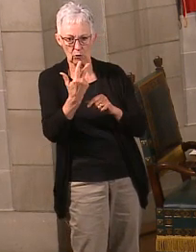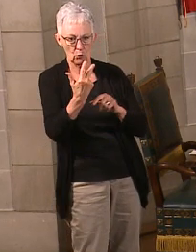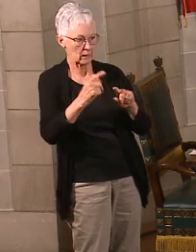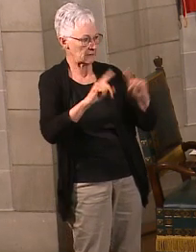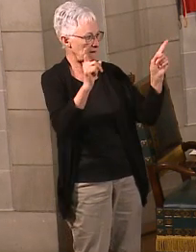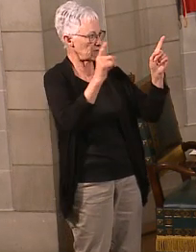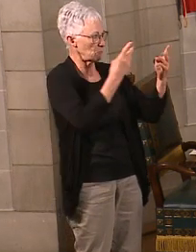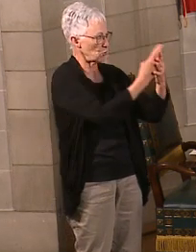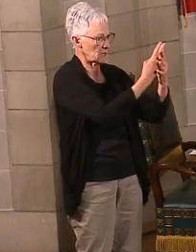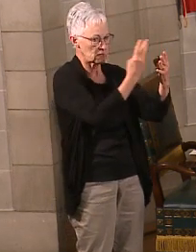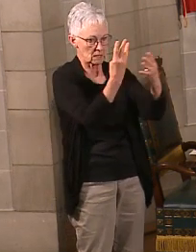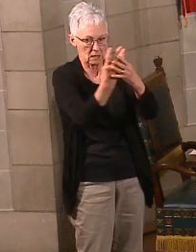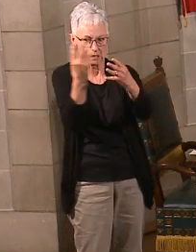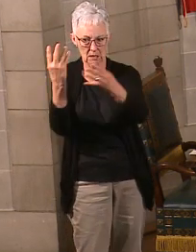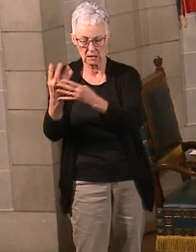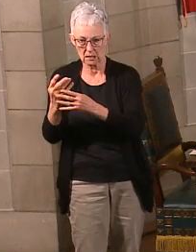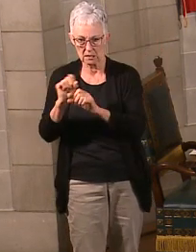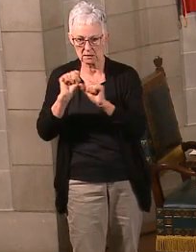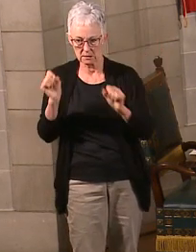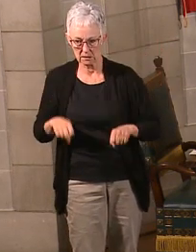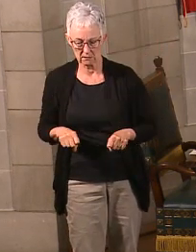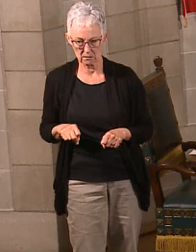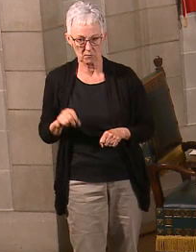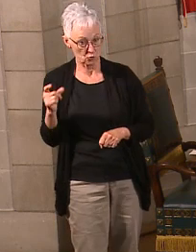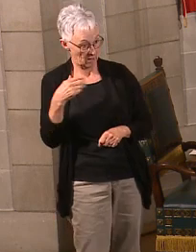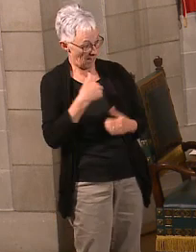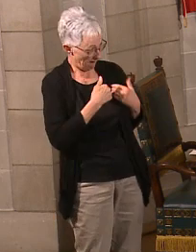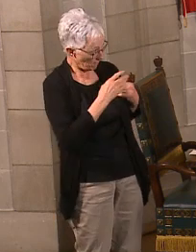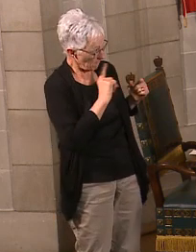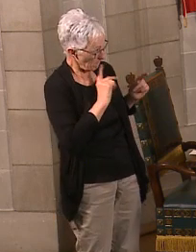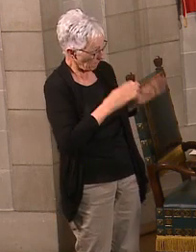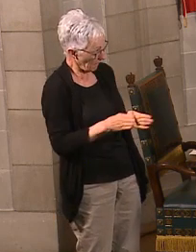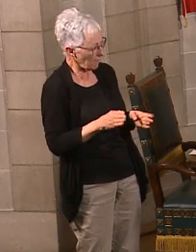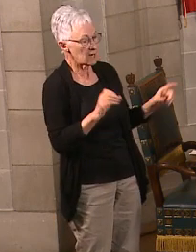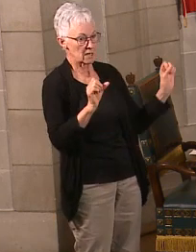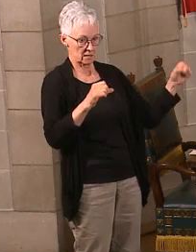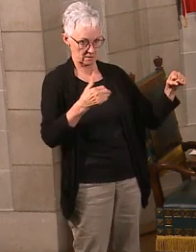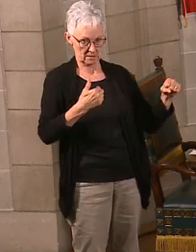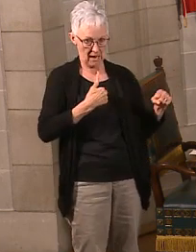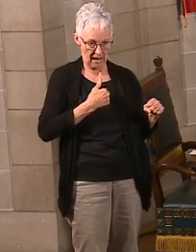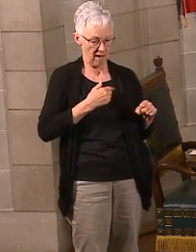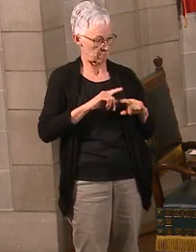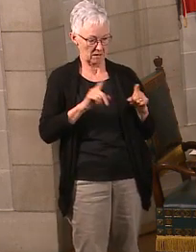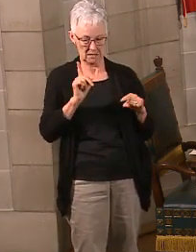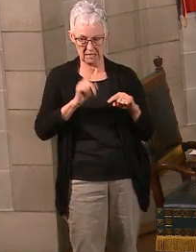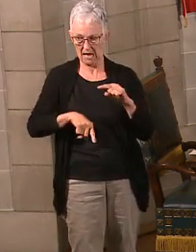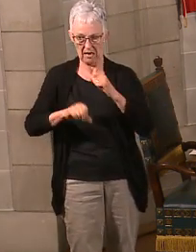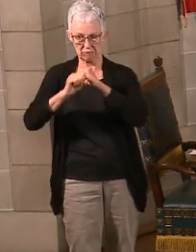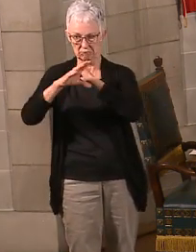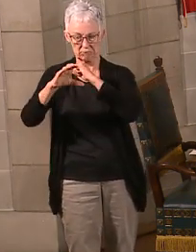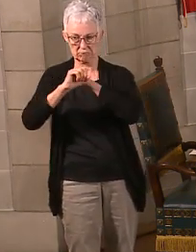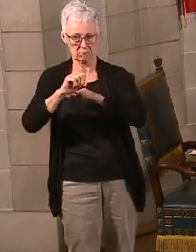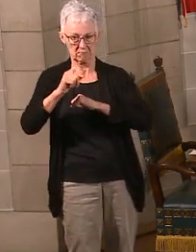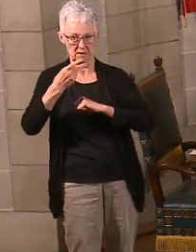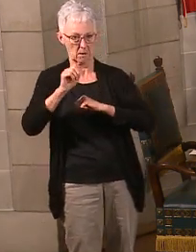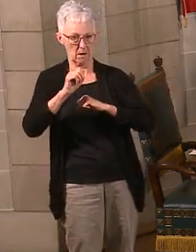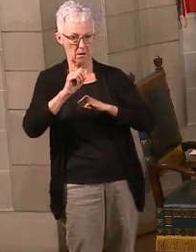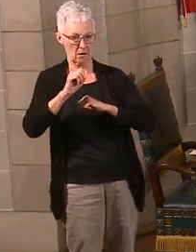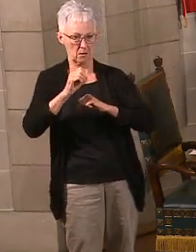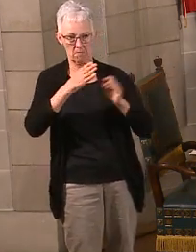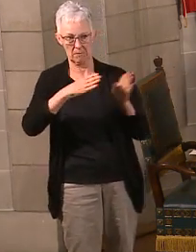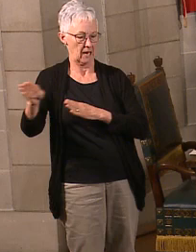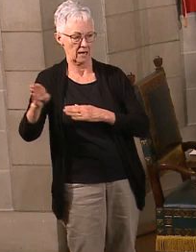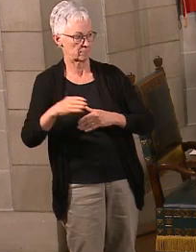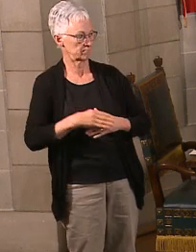plan. No, it's not a plan that I'll publish. Those are all the questions I have. Okay, before you leave, Scott, does anybody else,